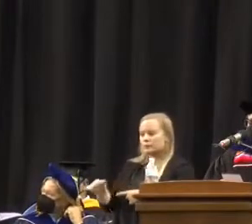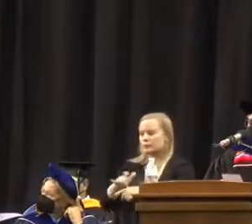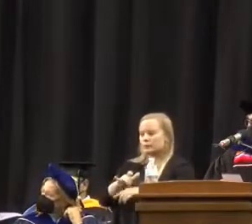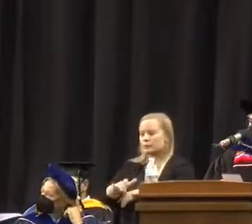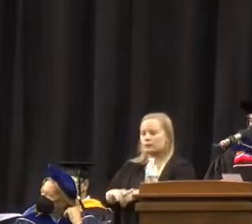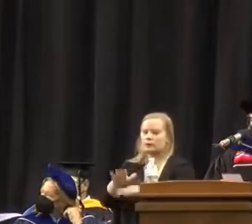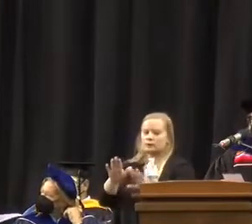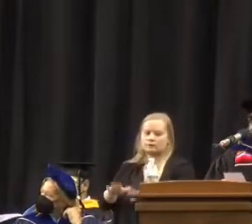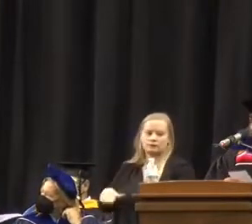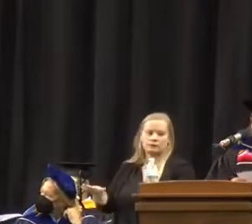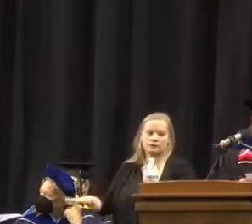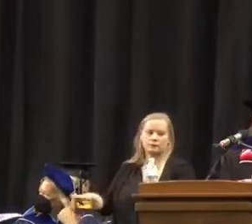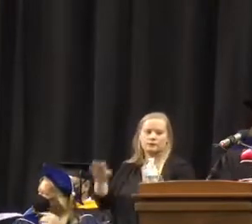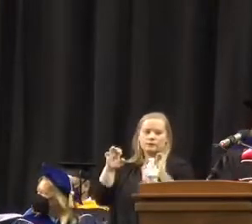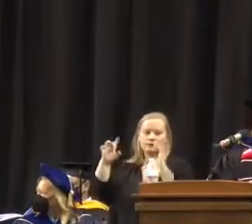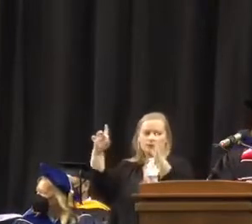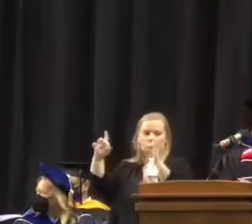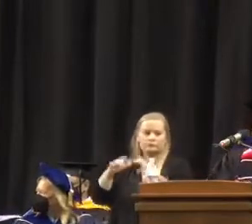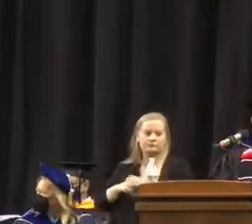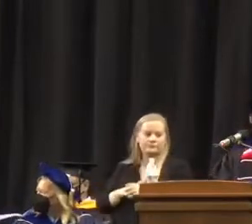Childhood Education.